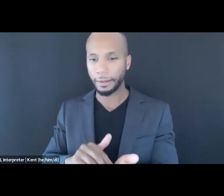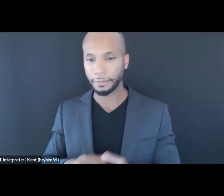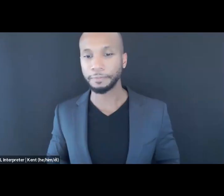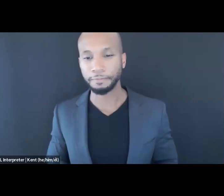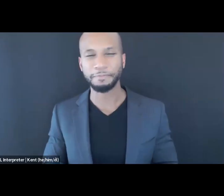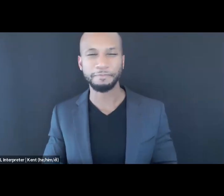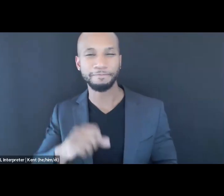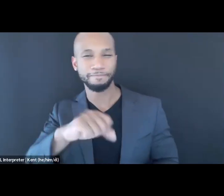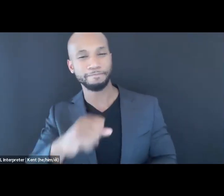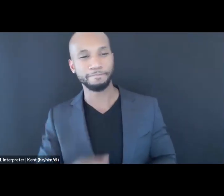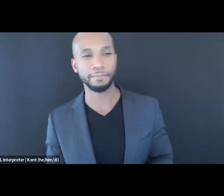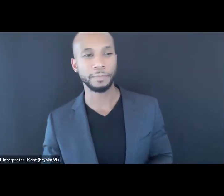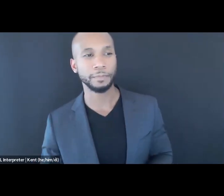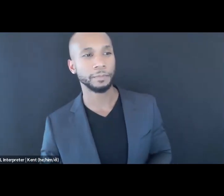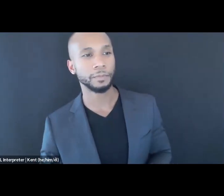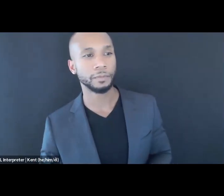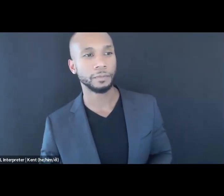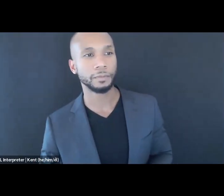I